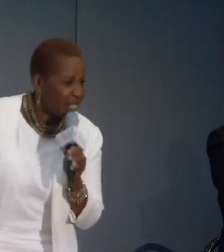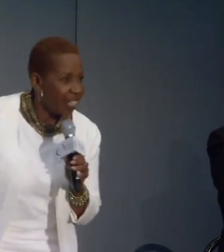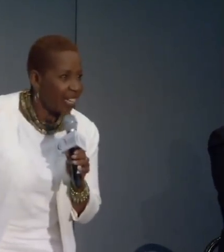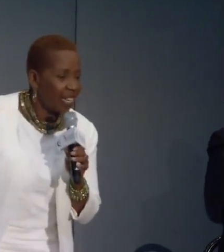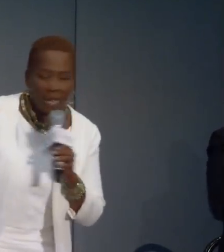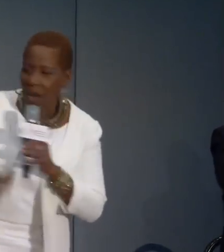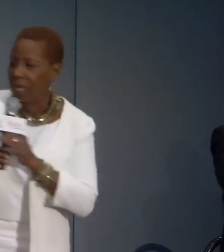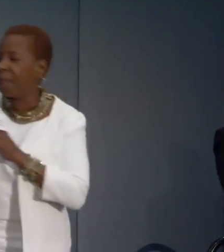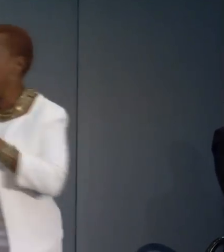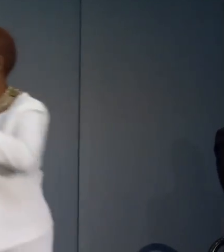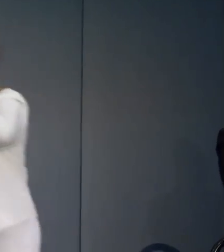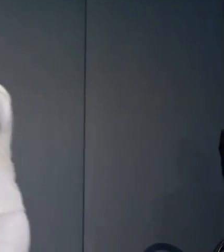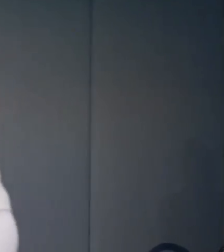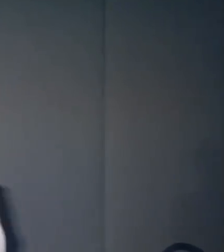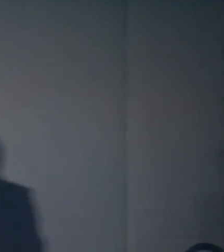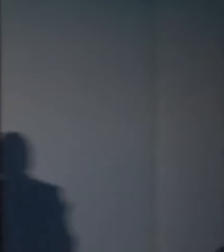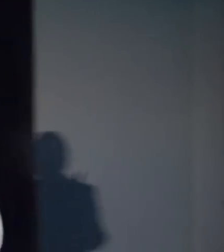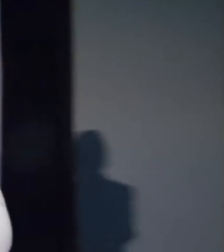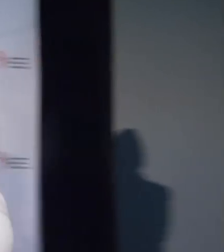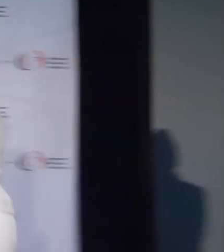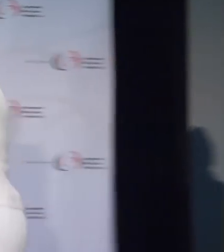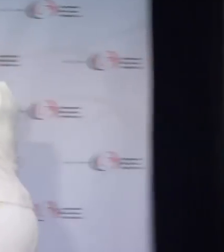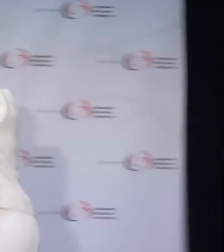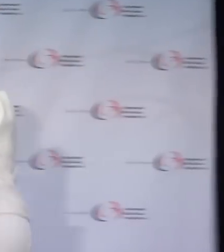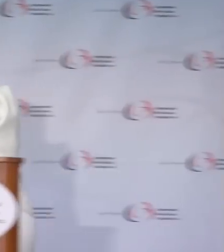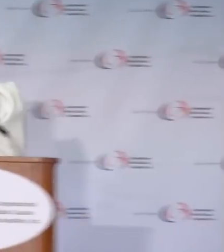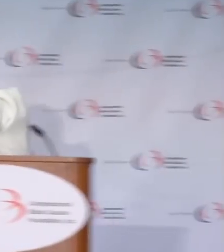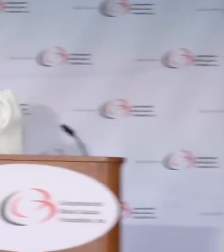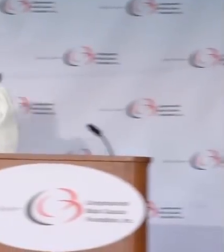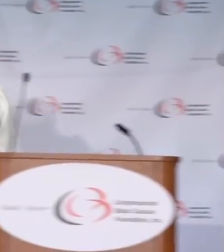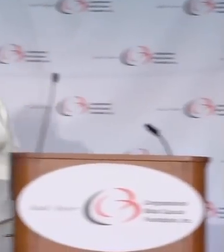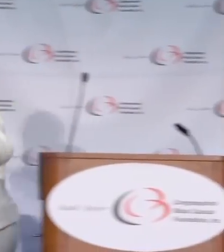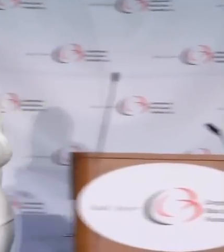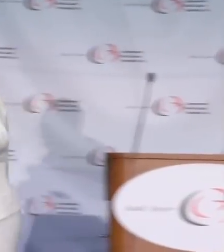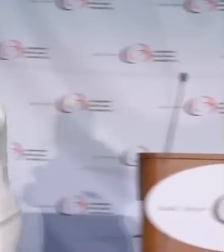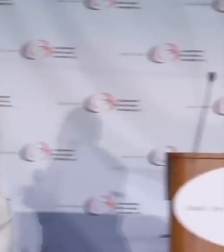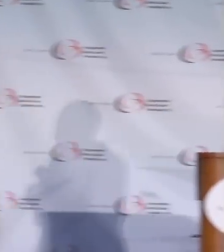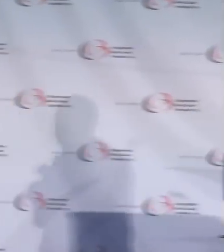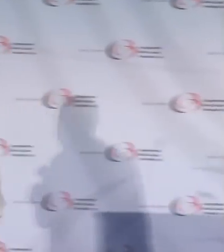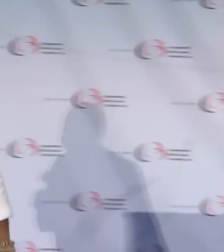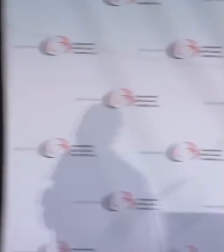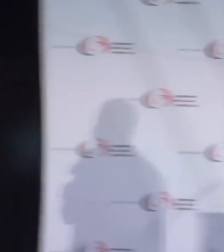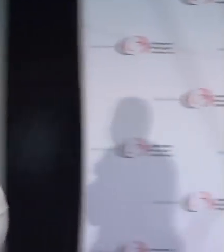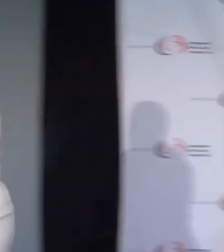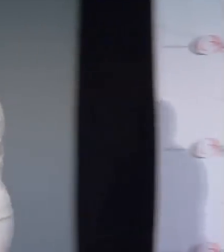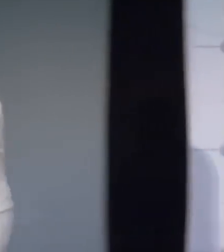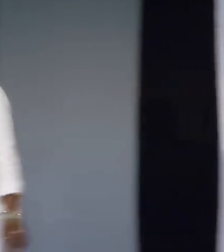present. Let me go over here, because the Republicans need to hear this.